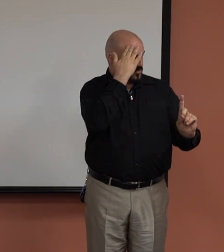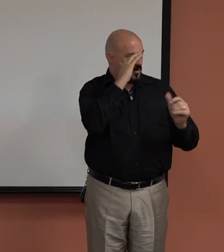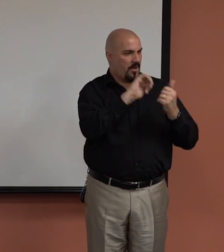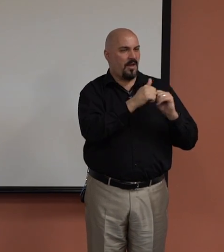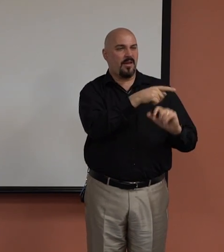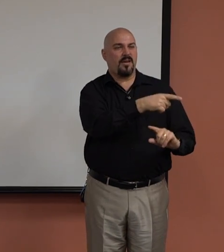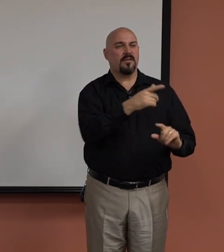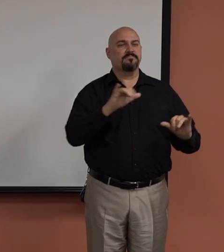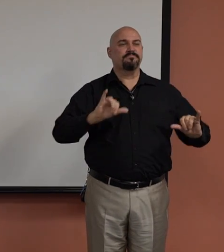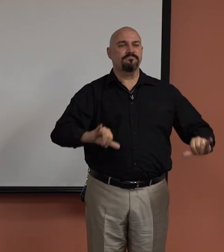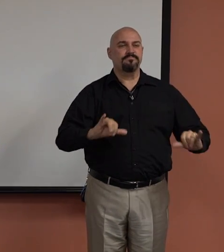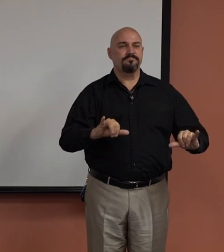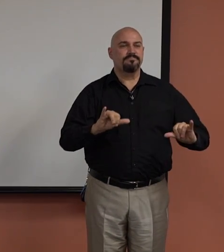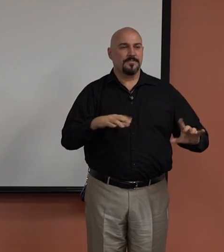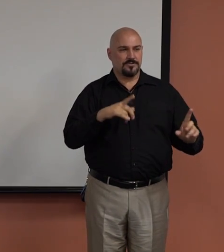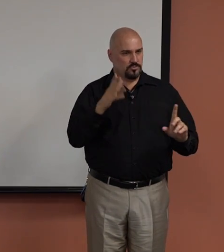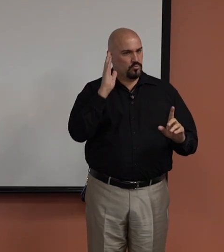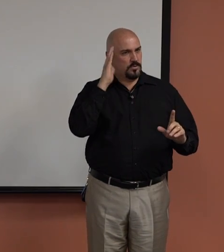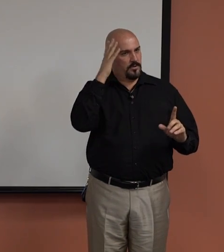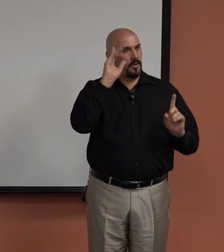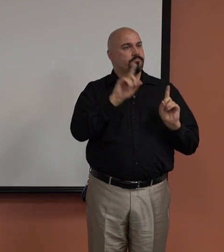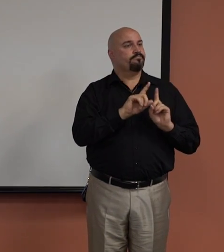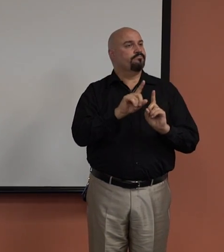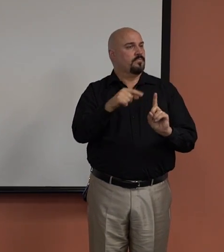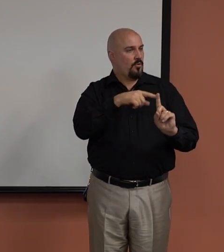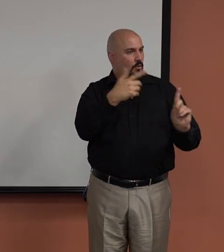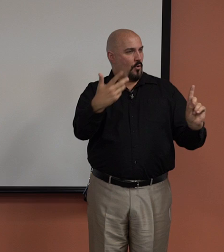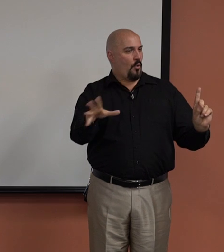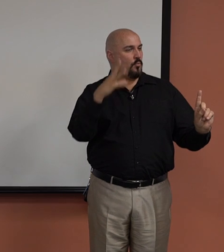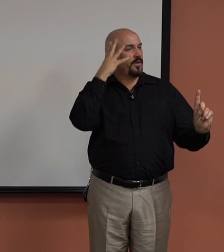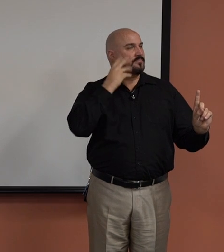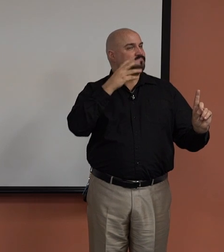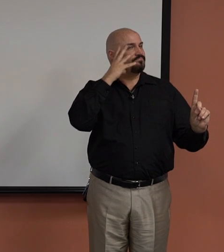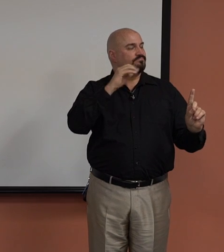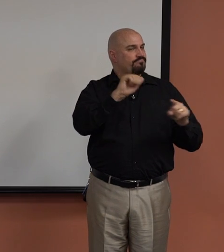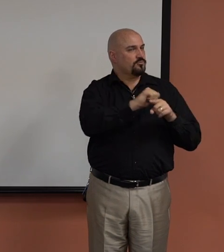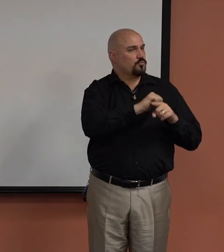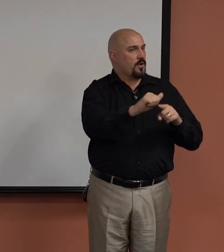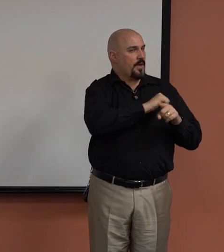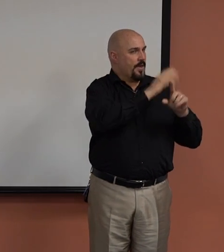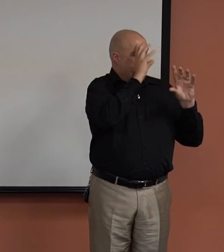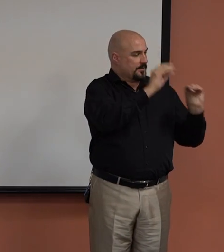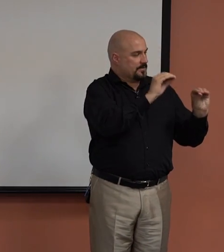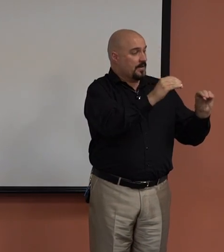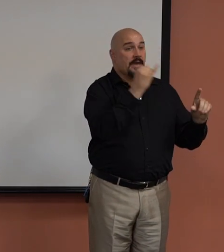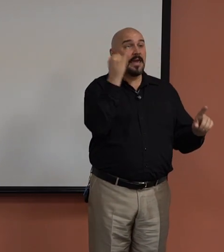this enough, that they're already trained in sighted guide. If they go, what?